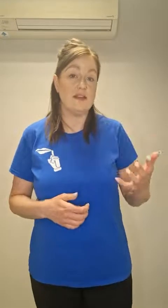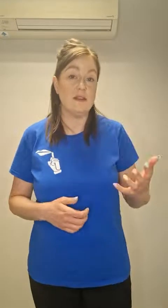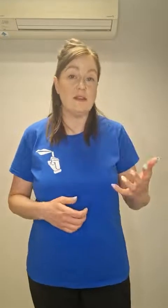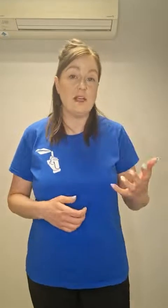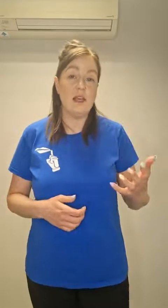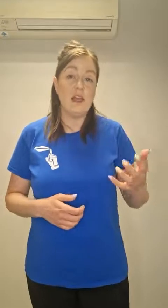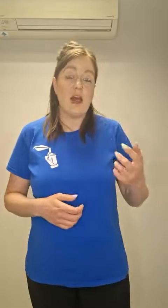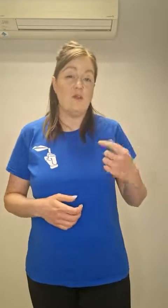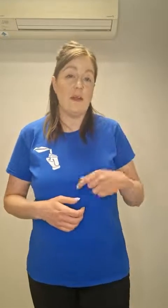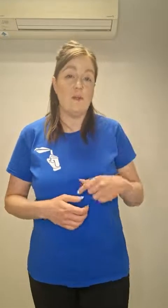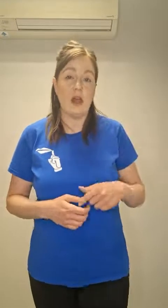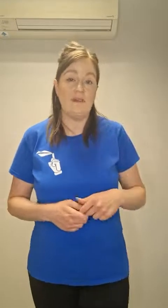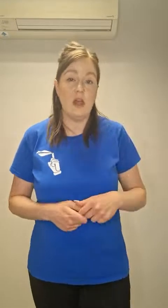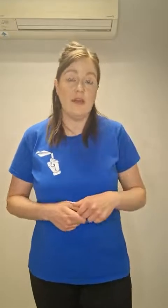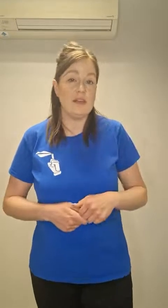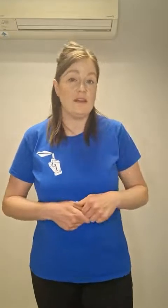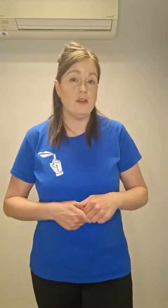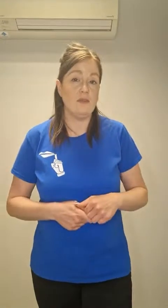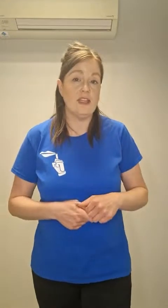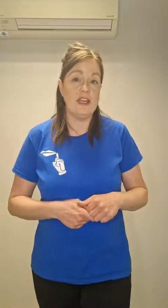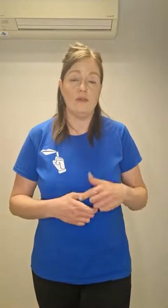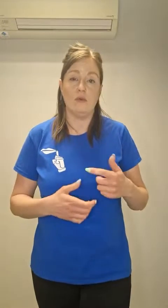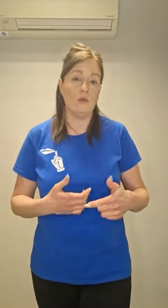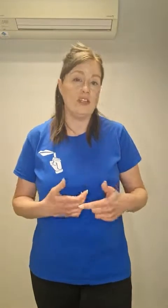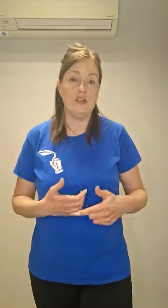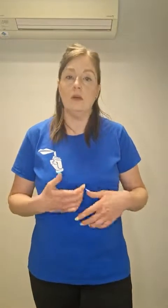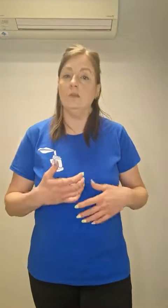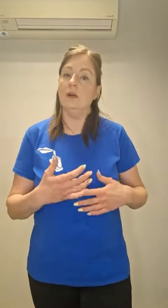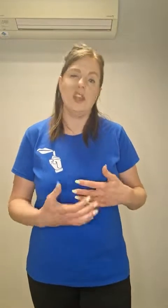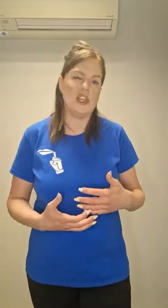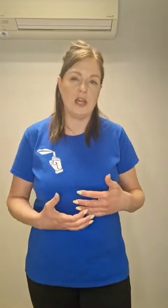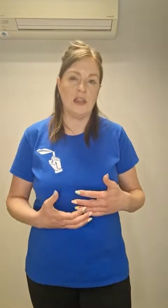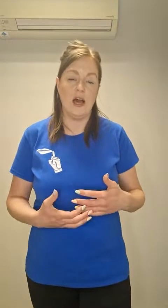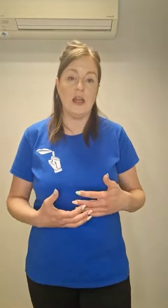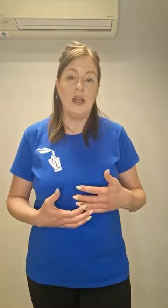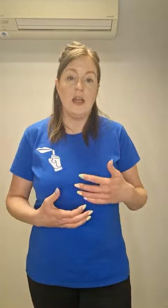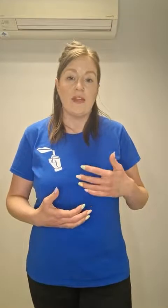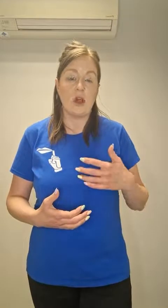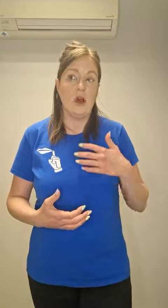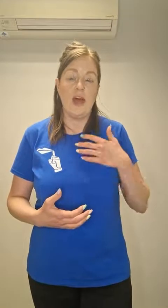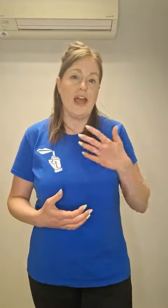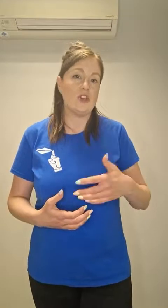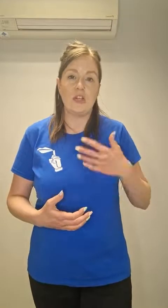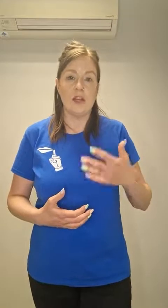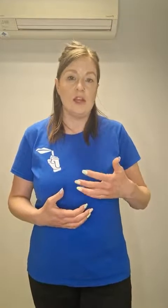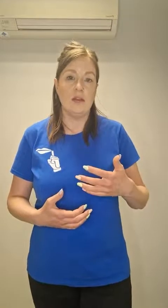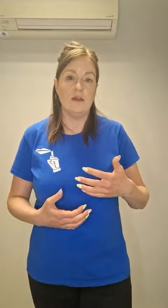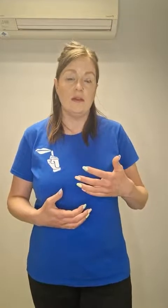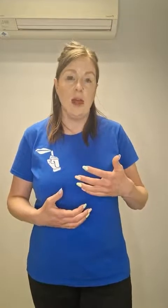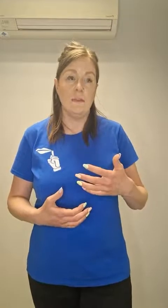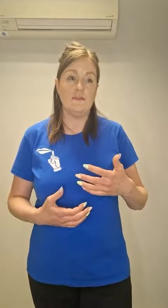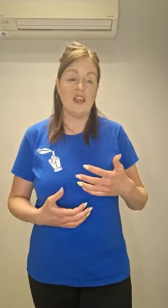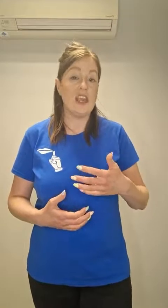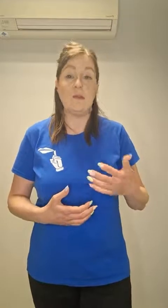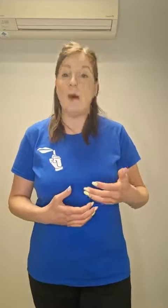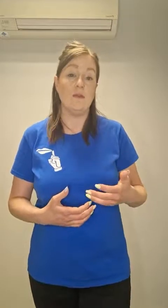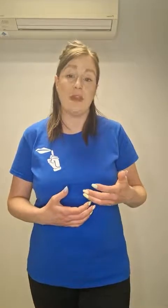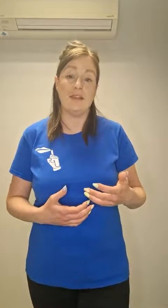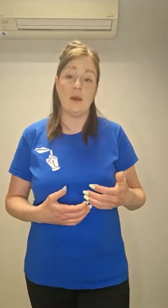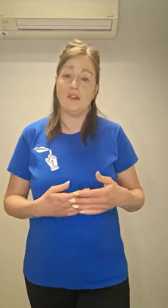isn't. And for people who have learning difficulties or autism, things like that, they can't actually keep up with BSL because it's